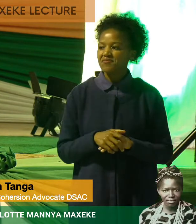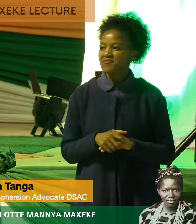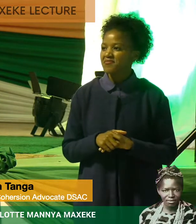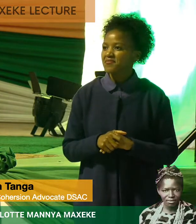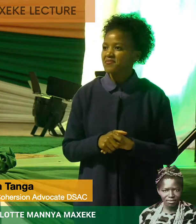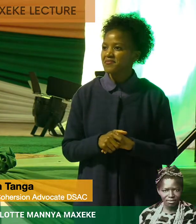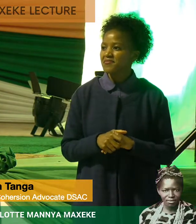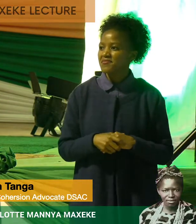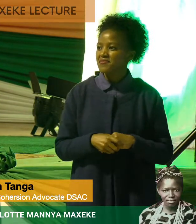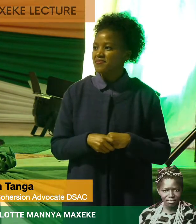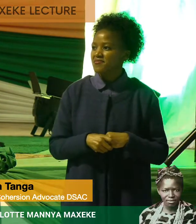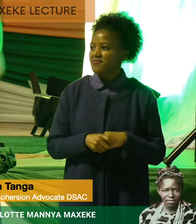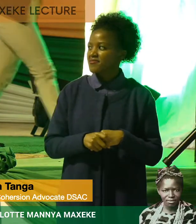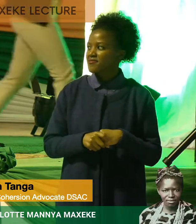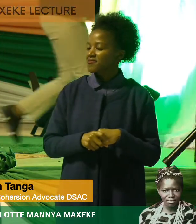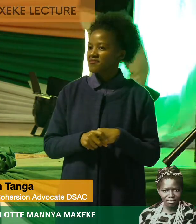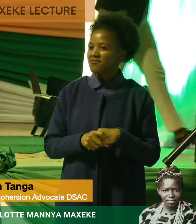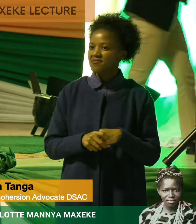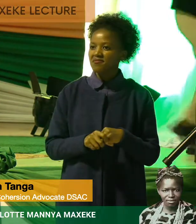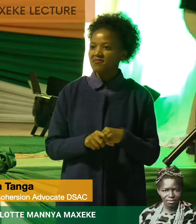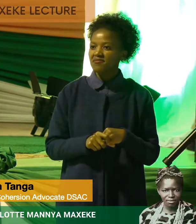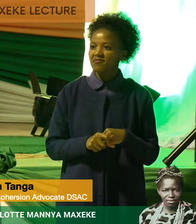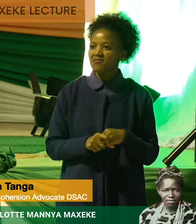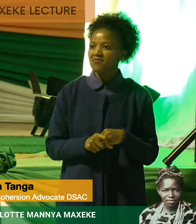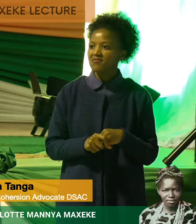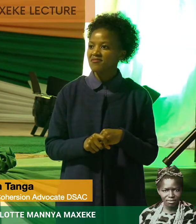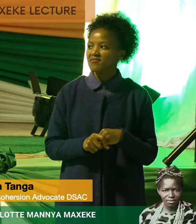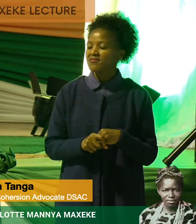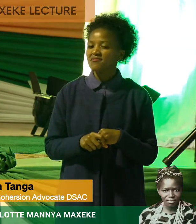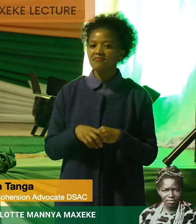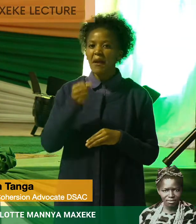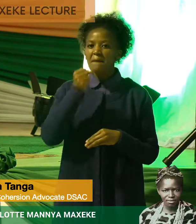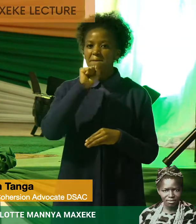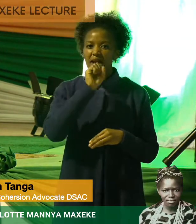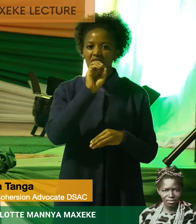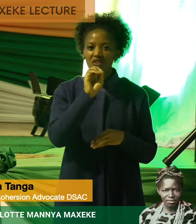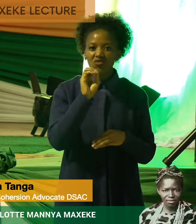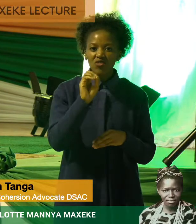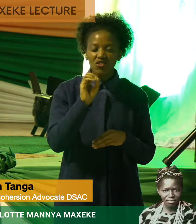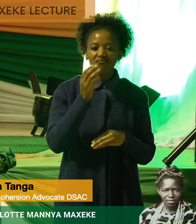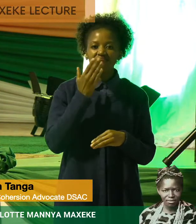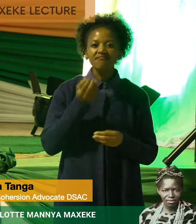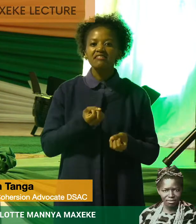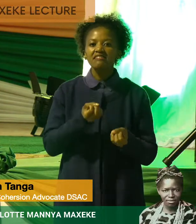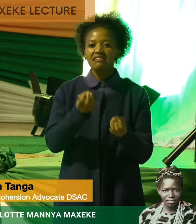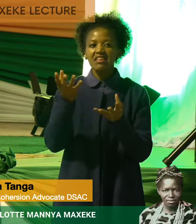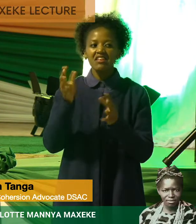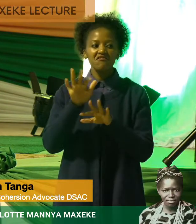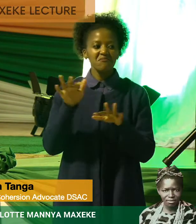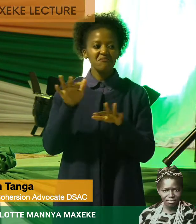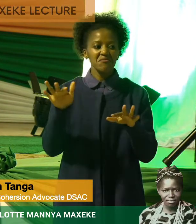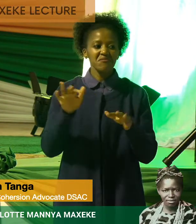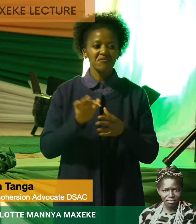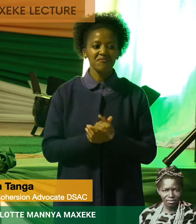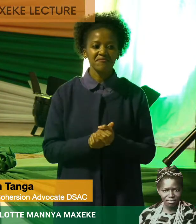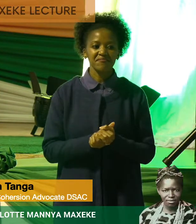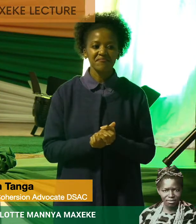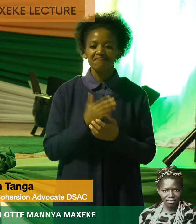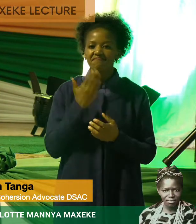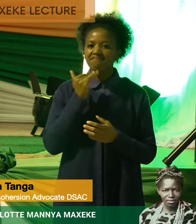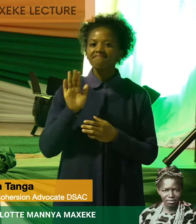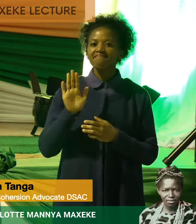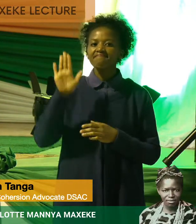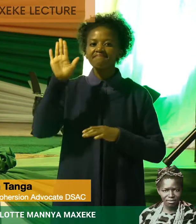Uba bekukhona i-Robin Mayer. Zikhona. Mabanikwe ke bethu nabantu. Ndicela izandla